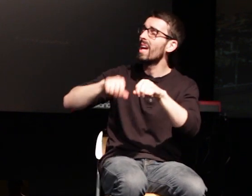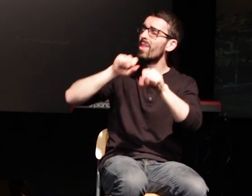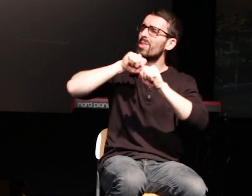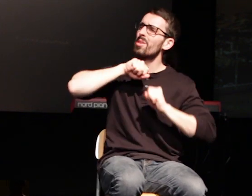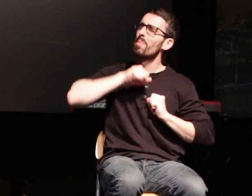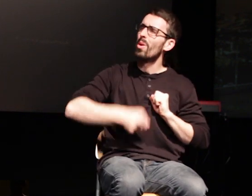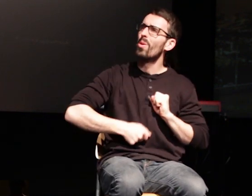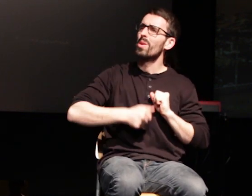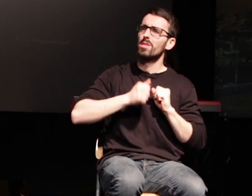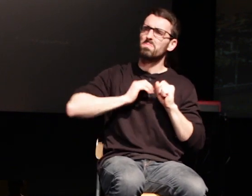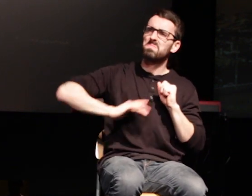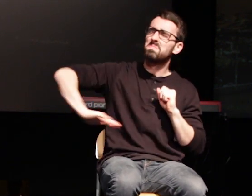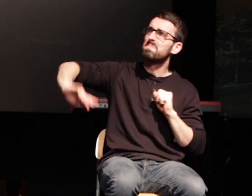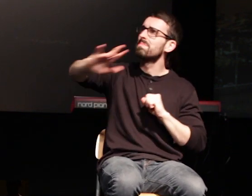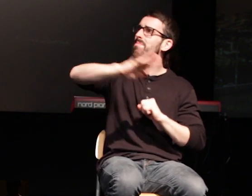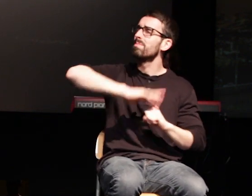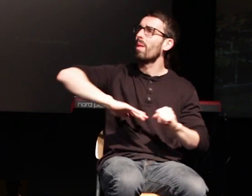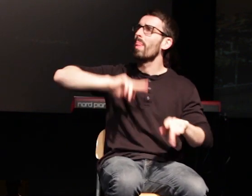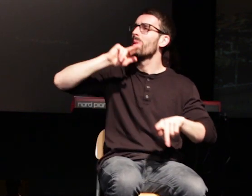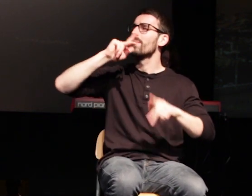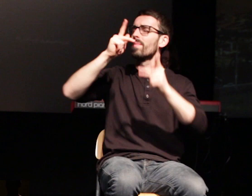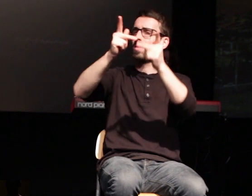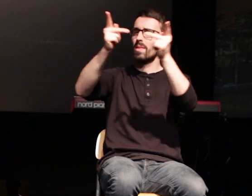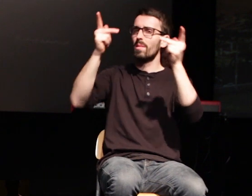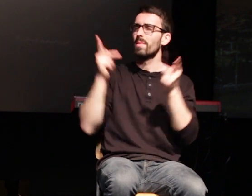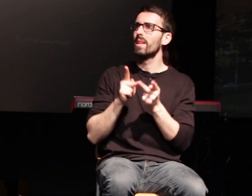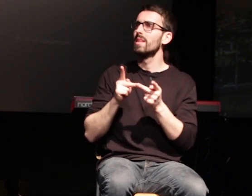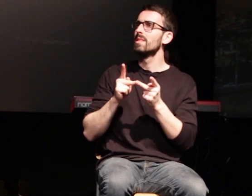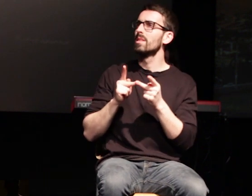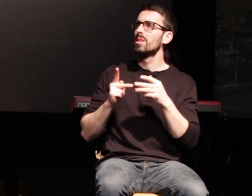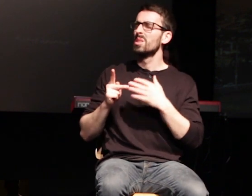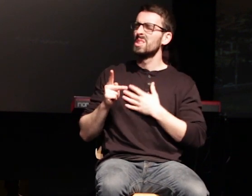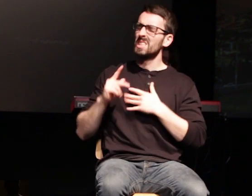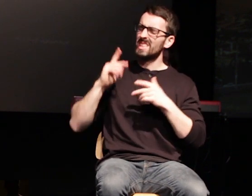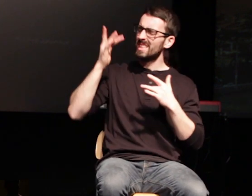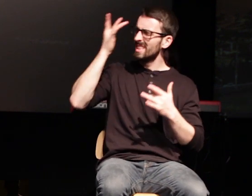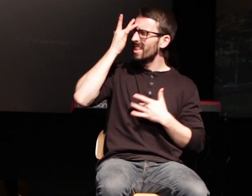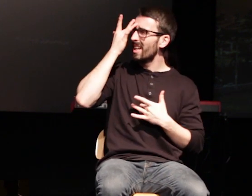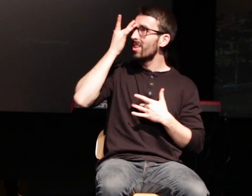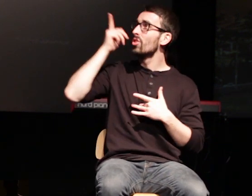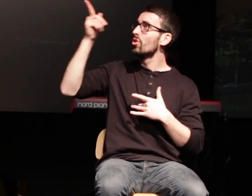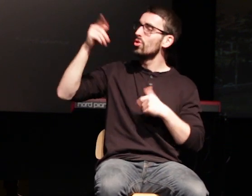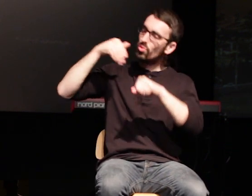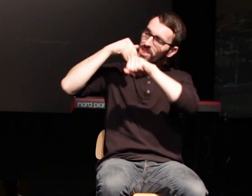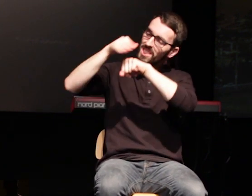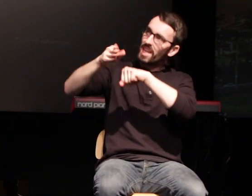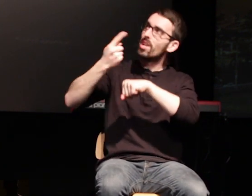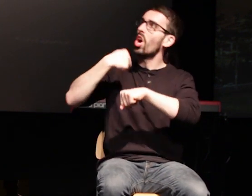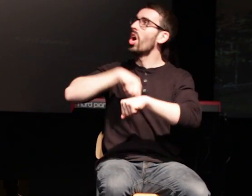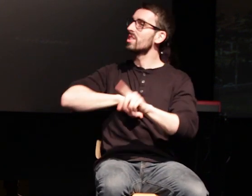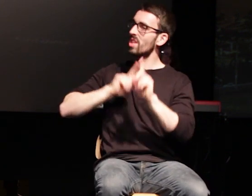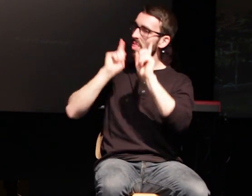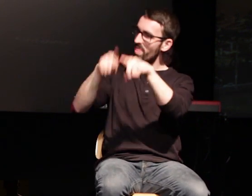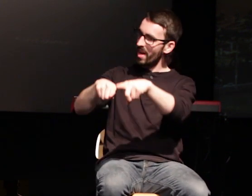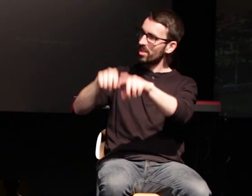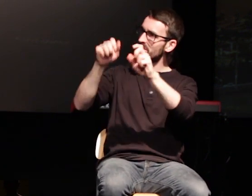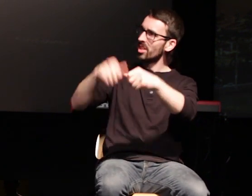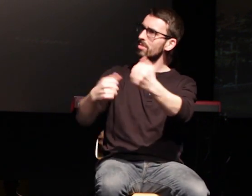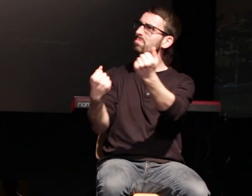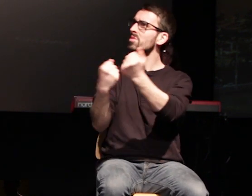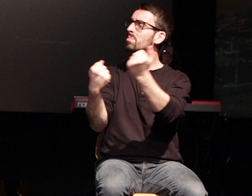God, the places that are just sick and deathly and ill, I pray that that's where you send us to bring